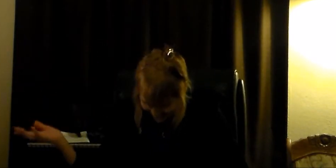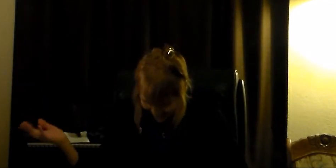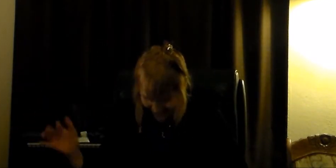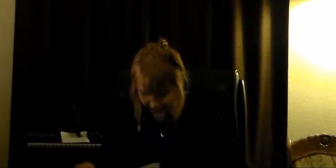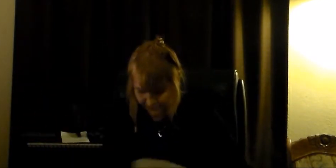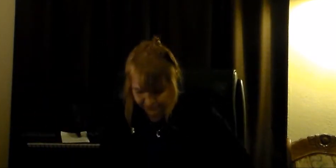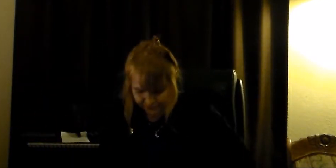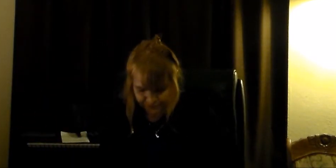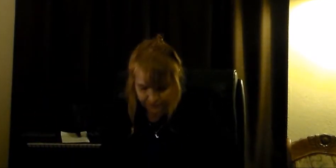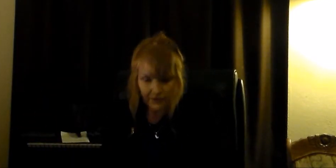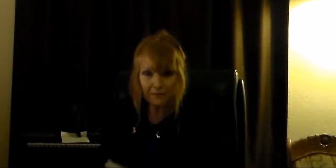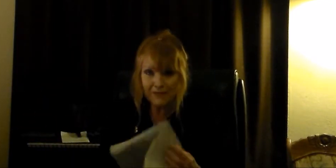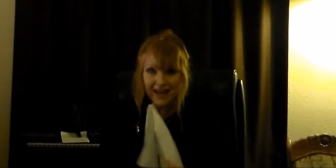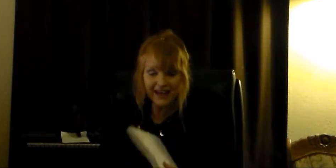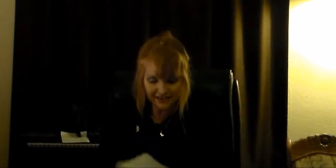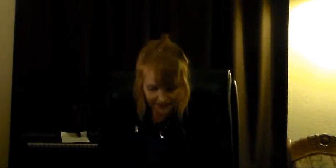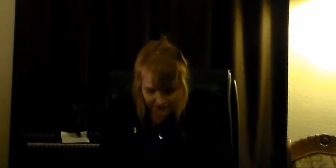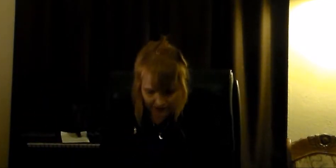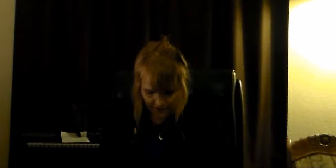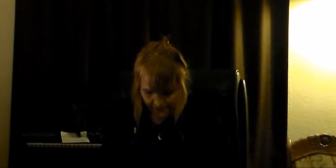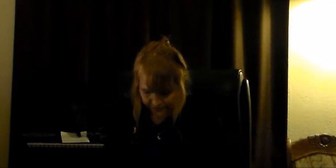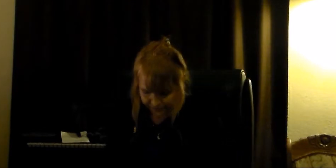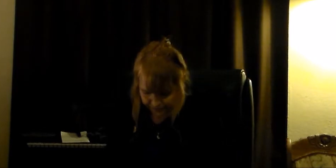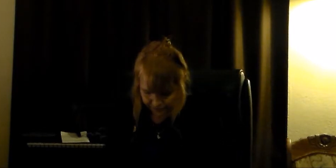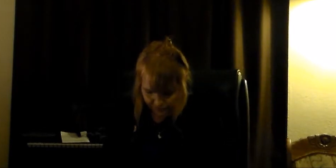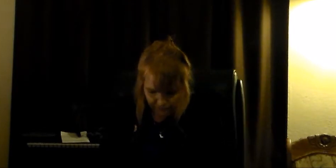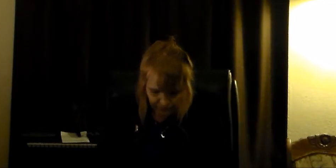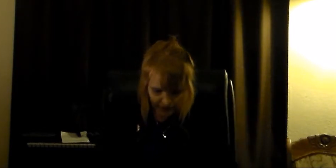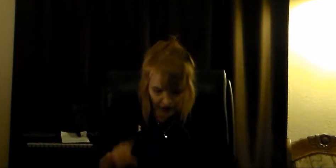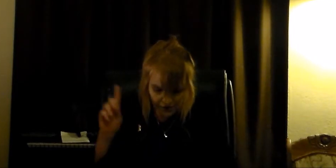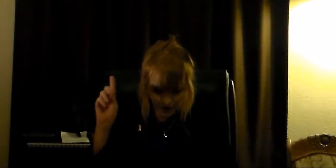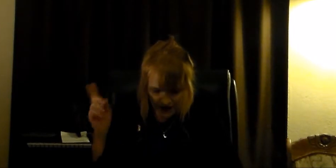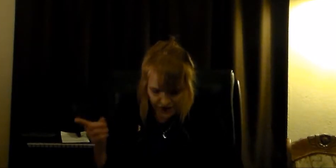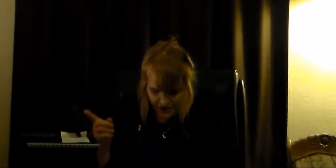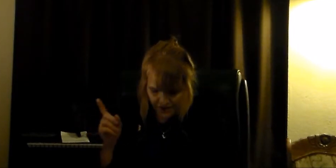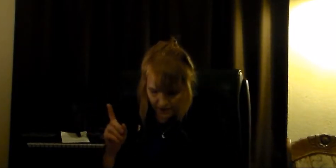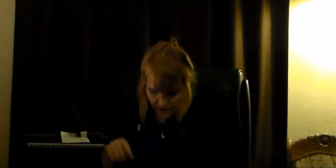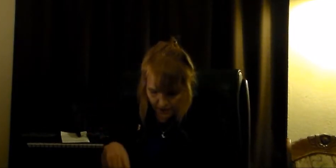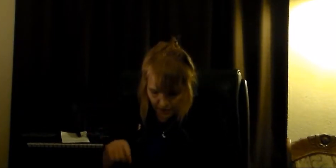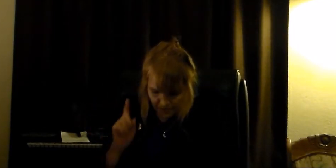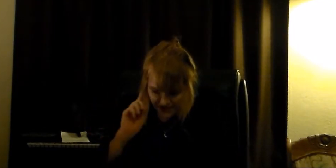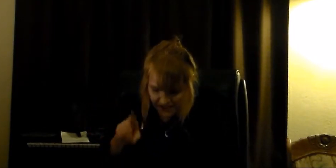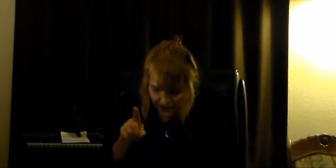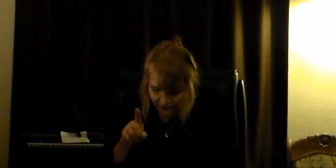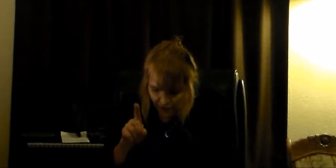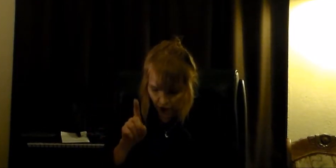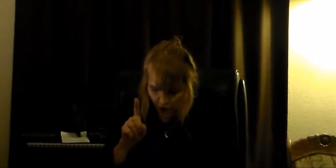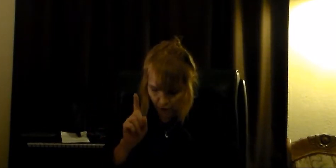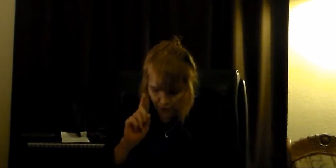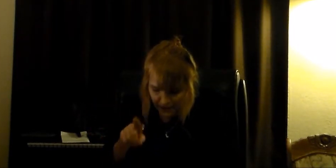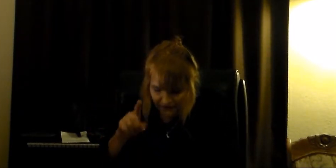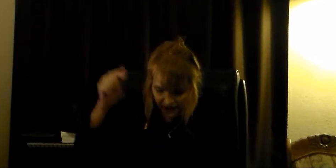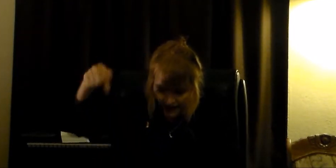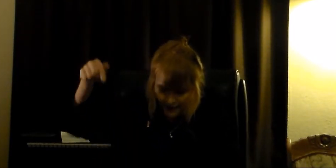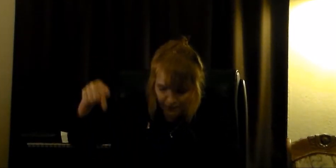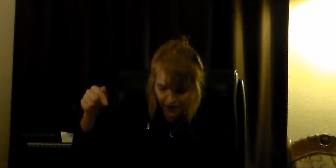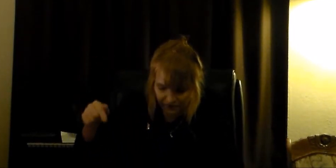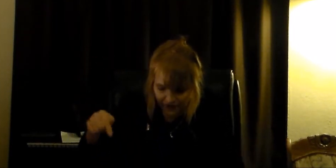city. Amen. That are righteous. The sinful will be in the lake of burning